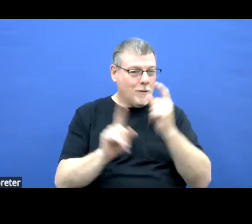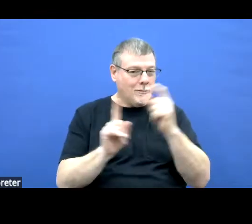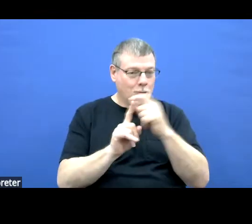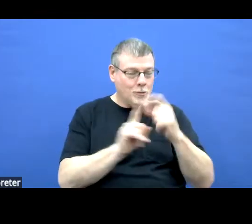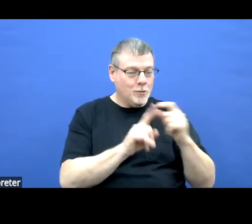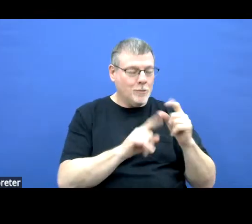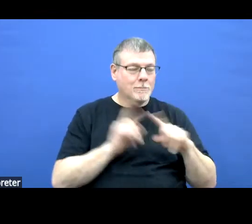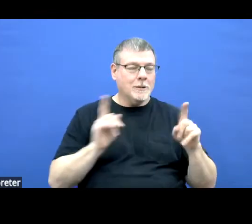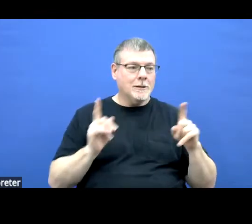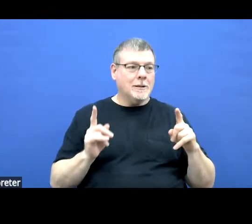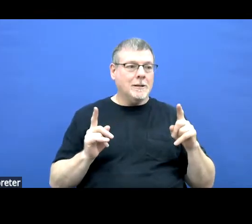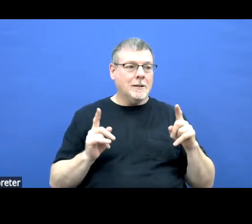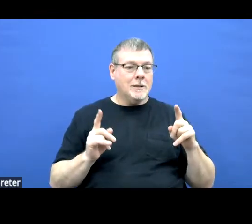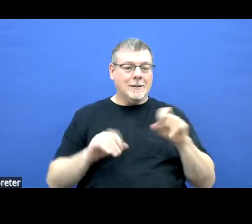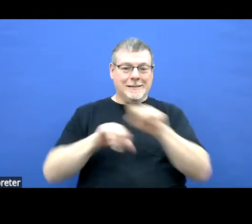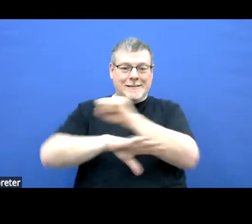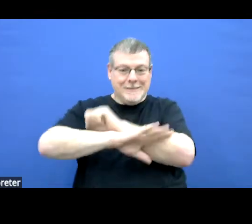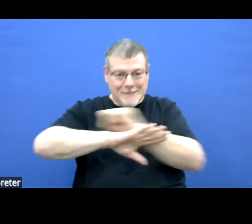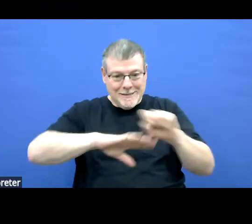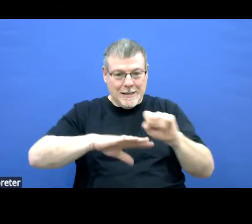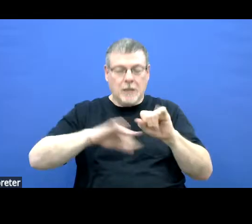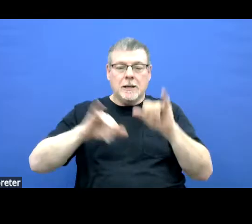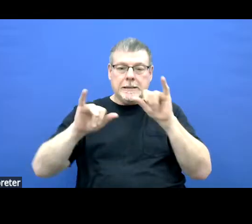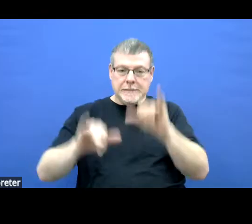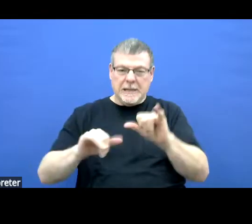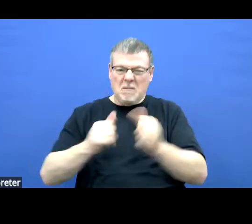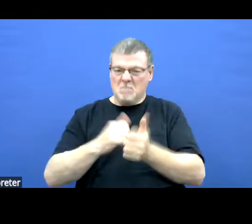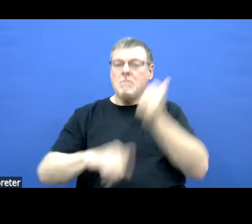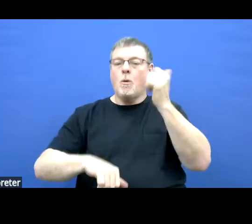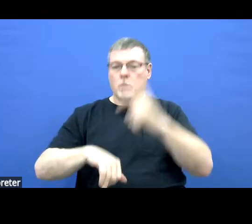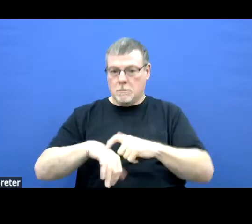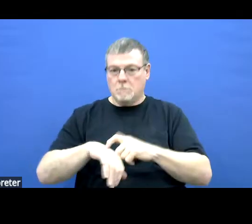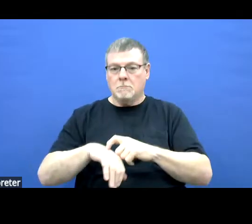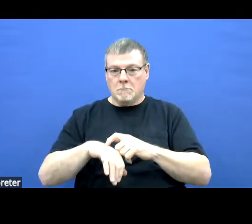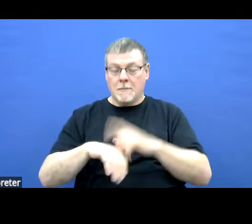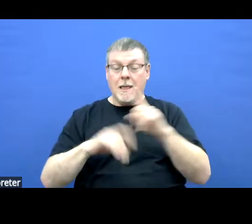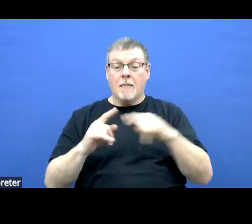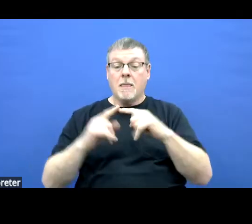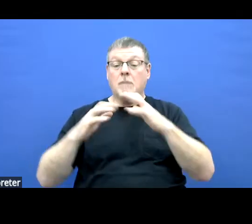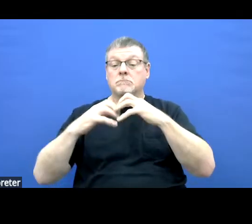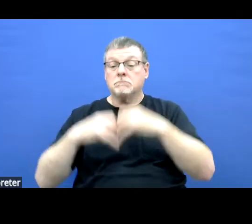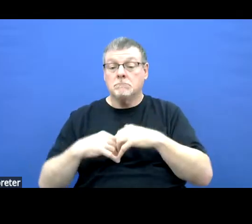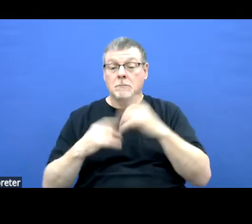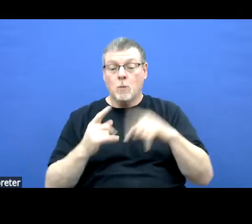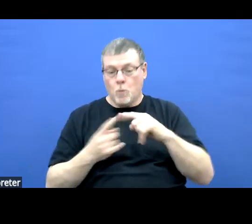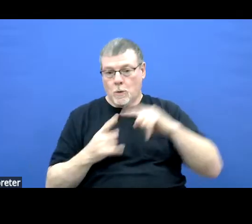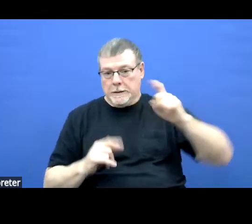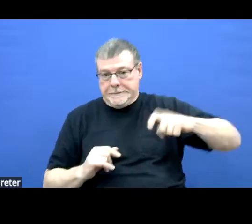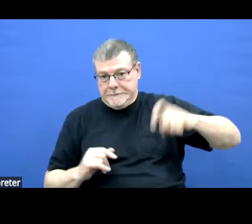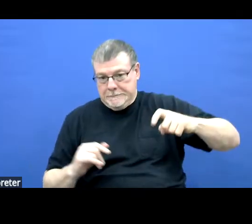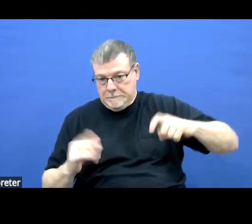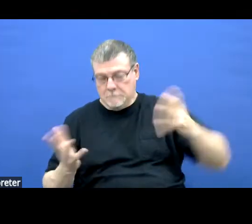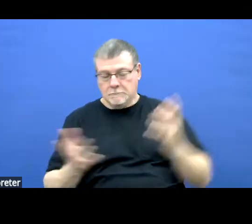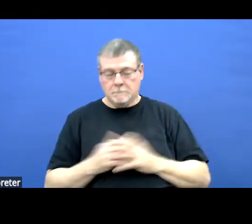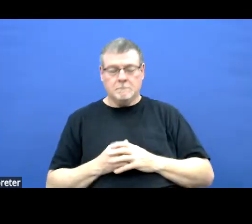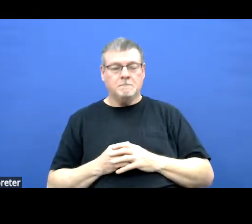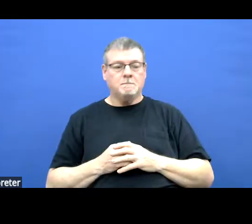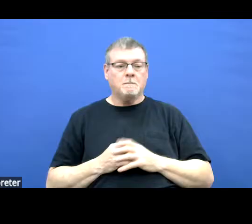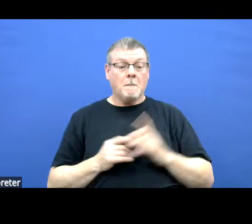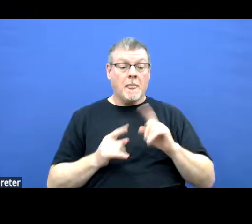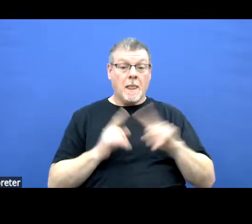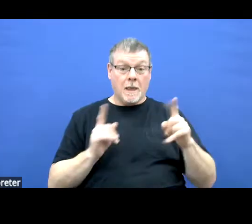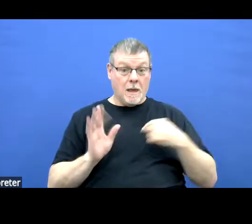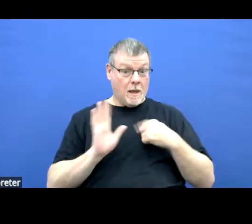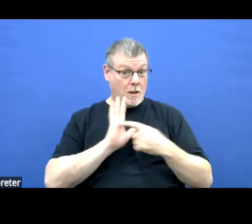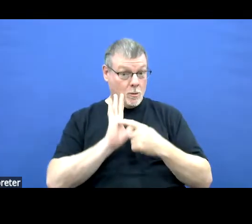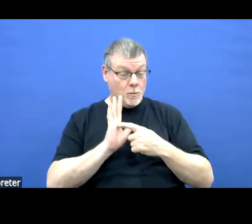but it's a stage that would stay up most of the time and would only be removed if necessary. But as I